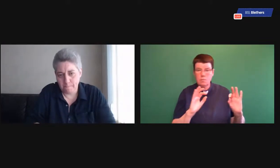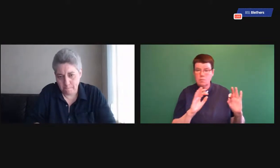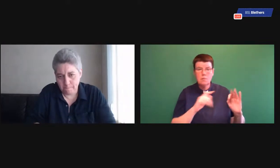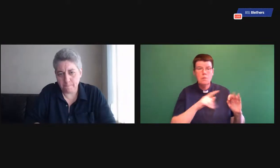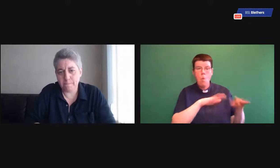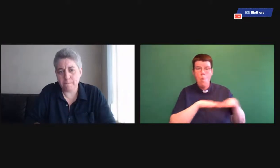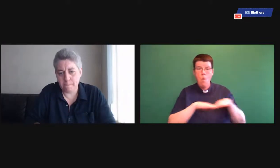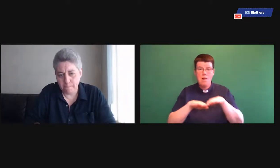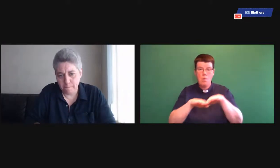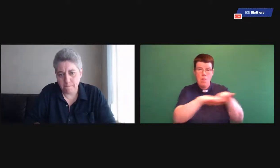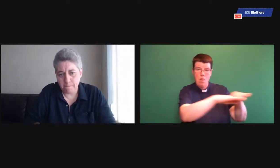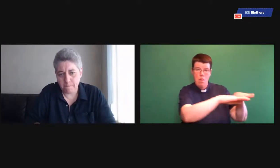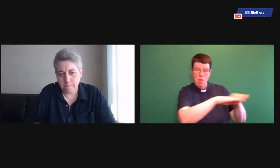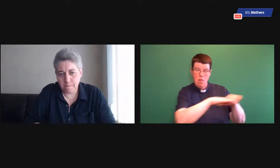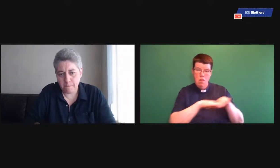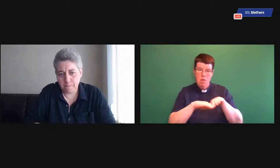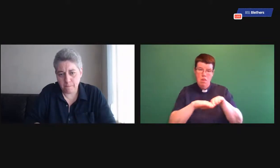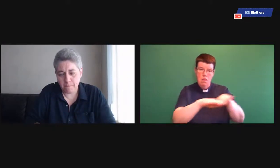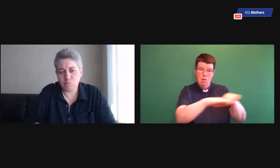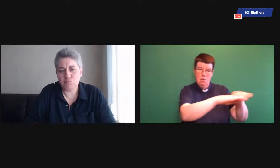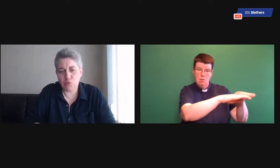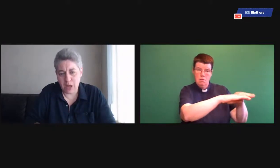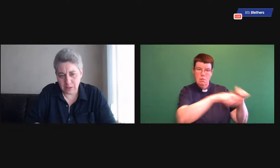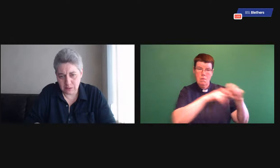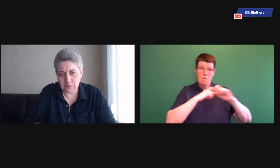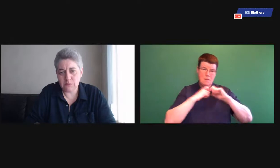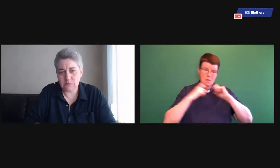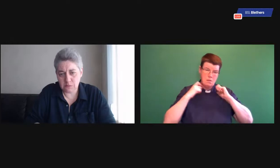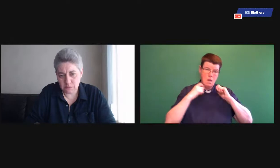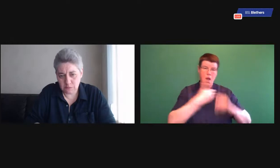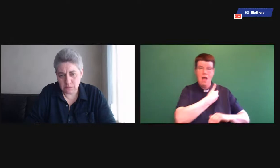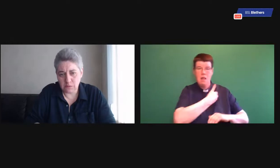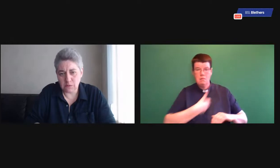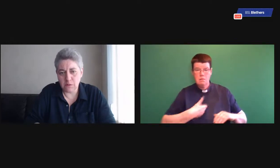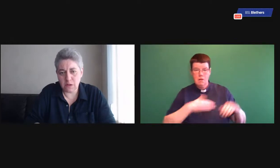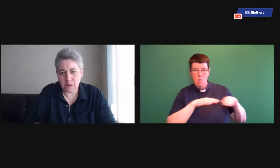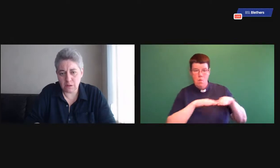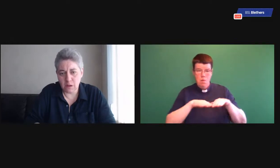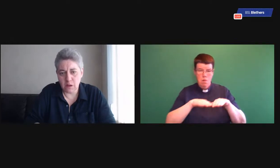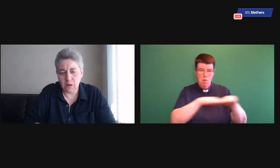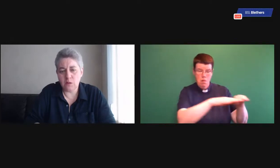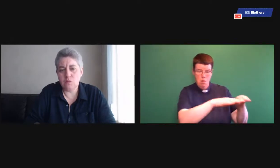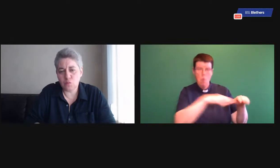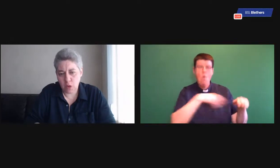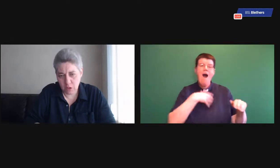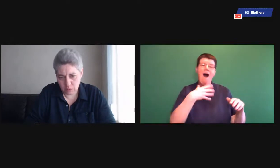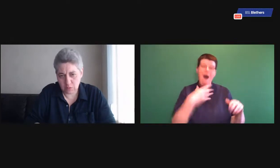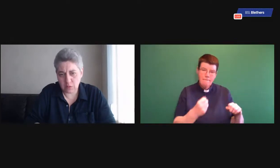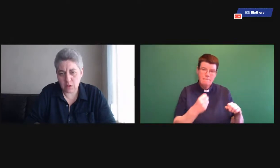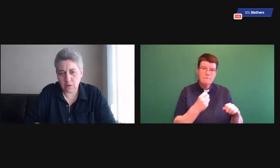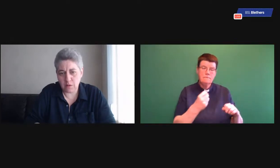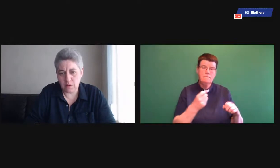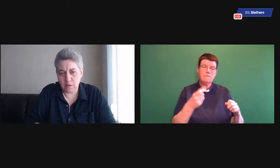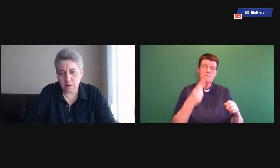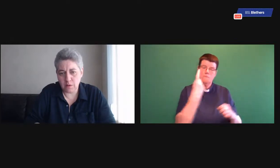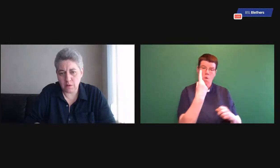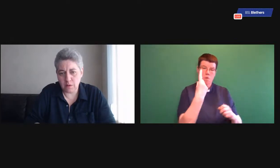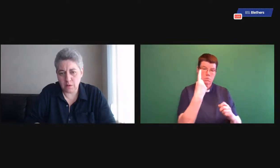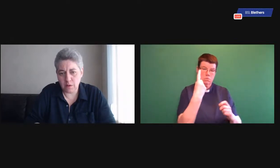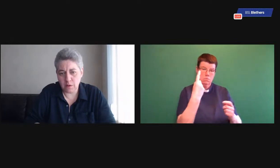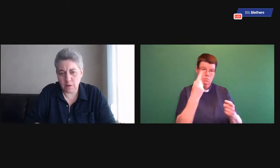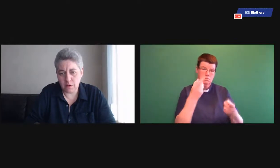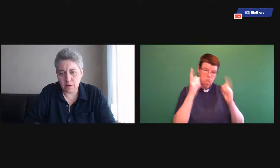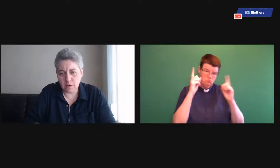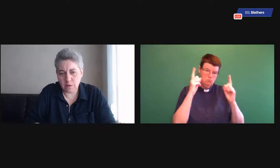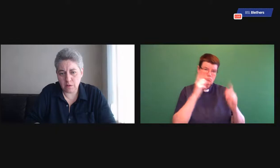We don't have anything like that. As far as we're concerned, everybody is on an equal footing. Ministers, elders are